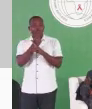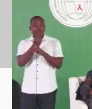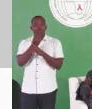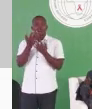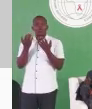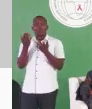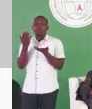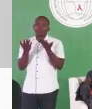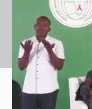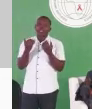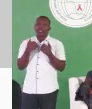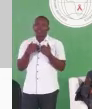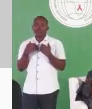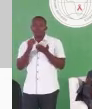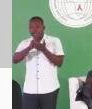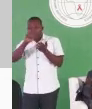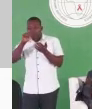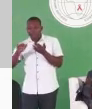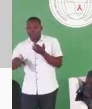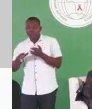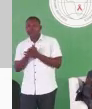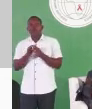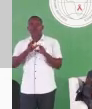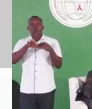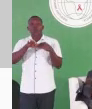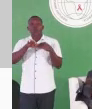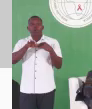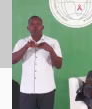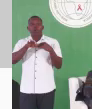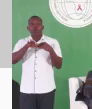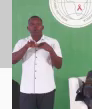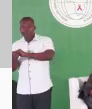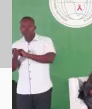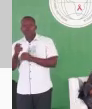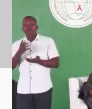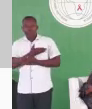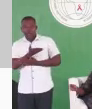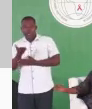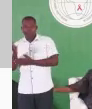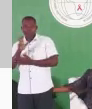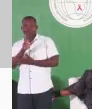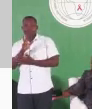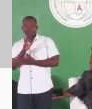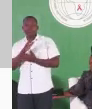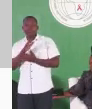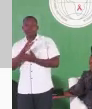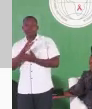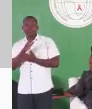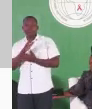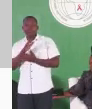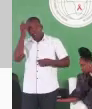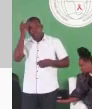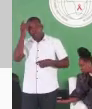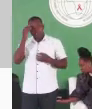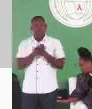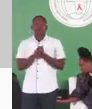actually having eliminated the transmission, vertical transmission of these 3 conditions. It's really challenging